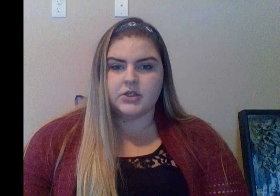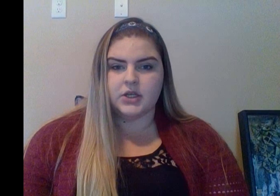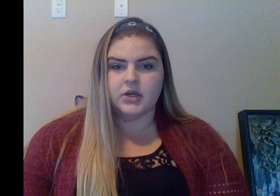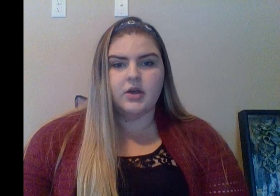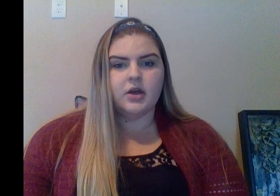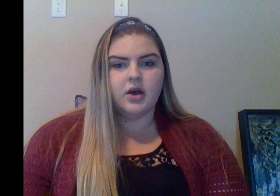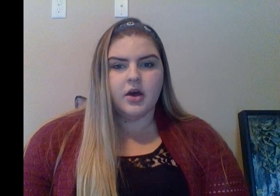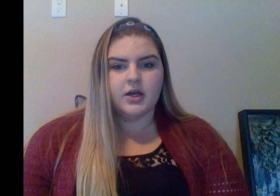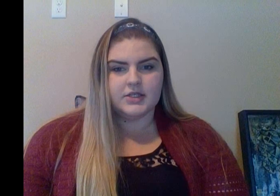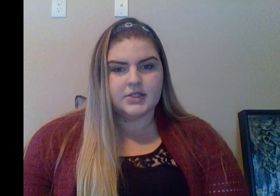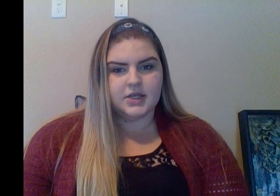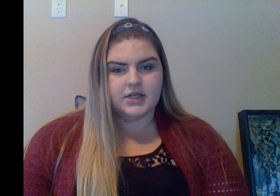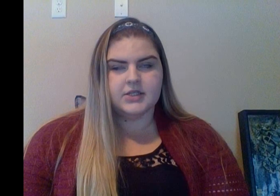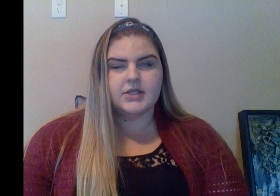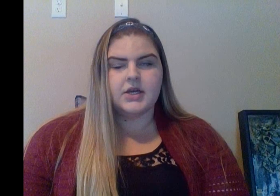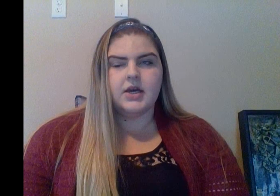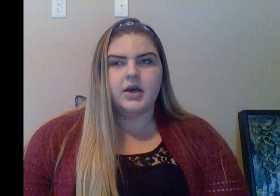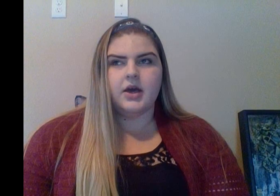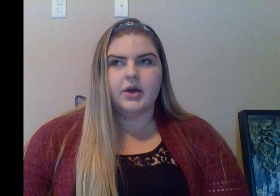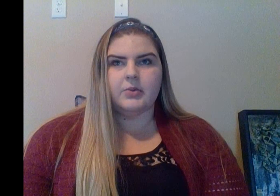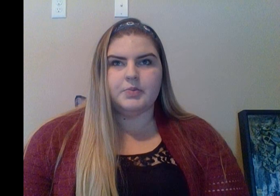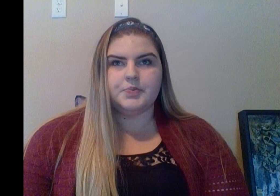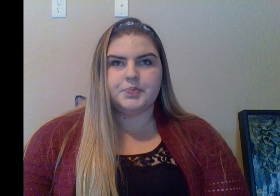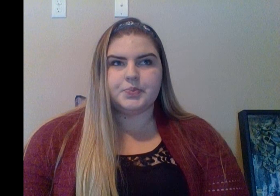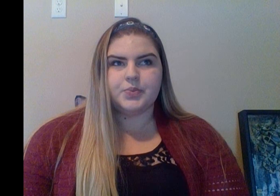high-functioning autistic kids.